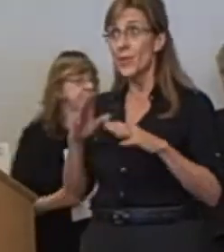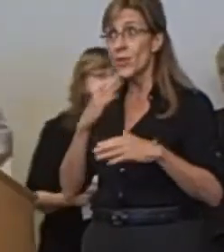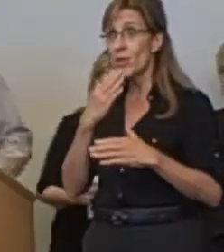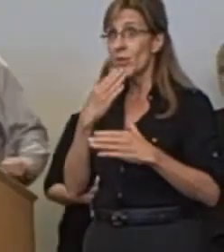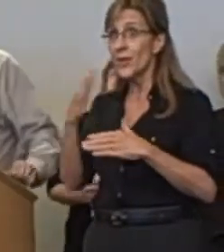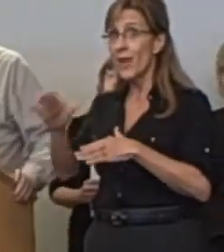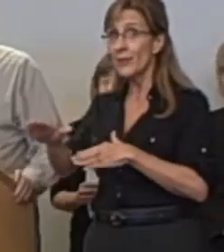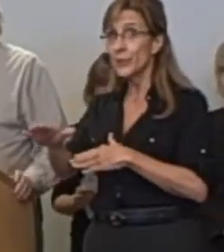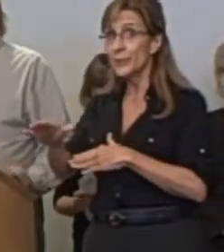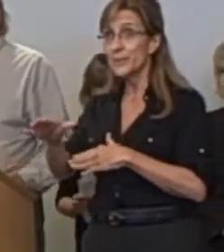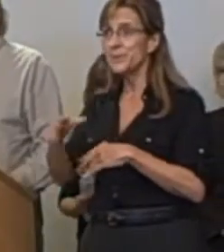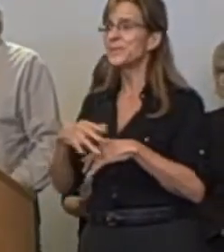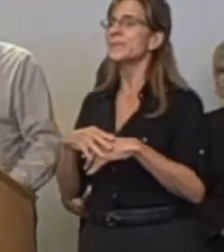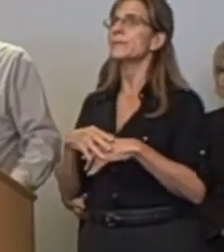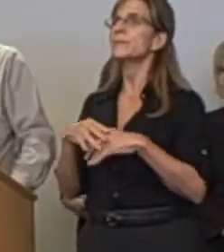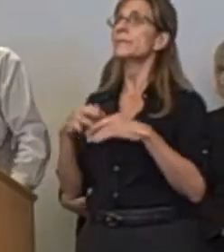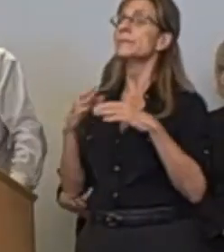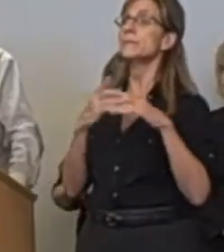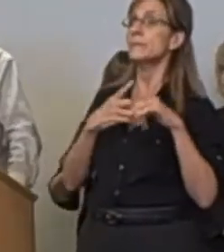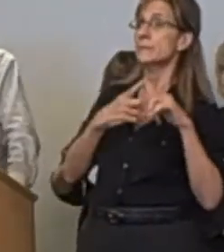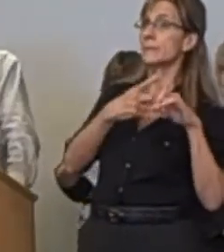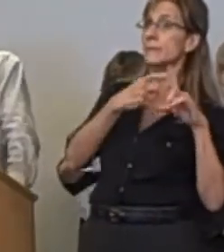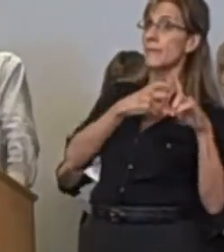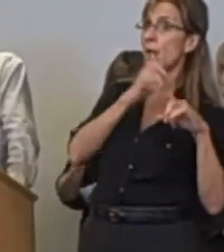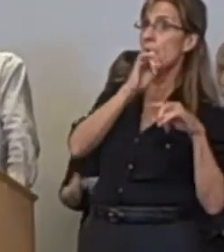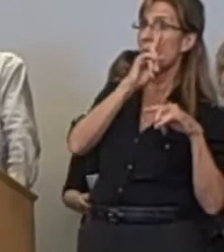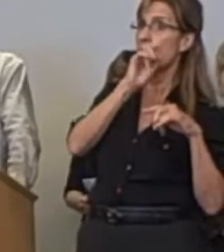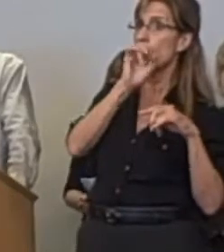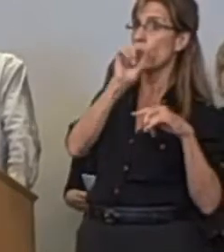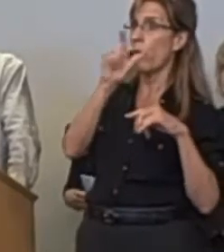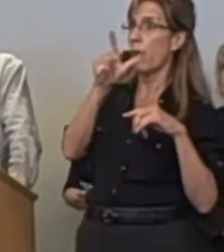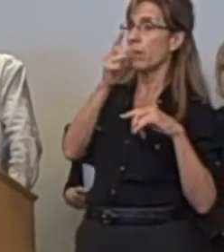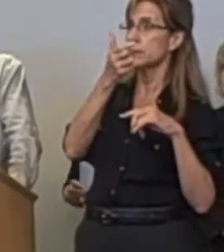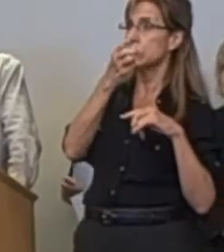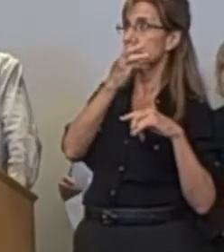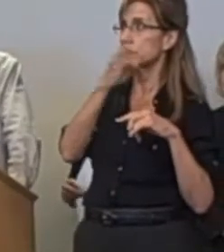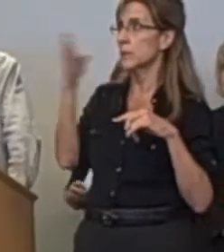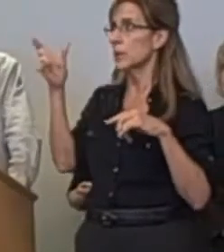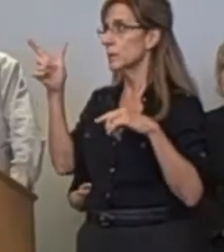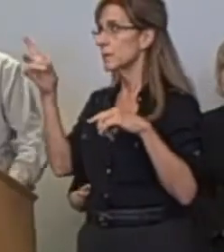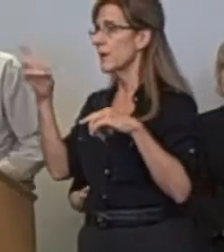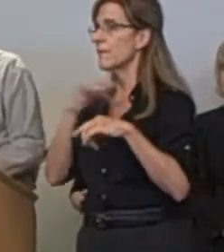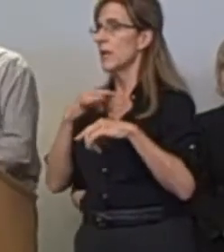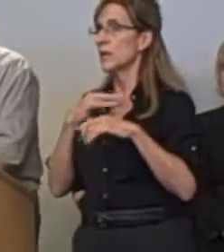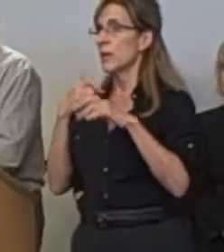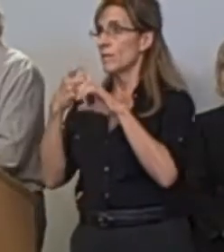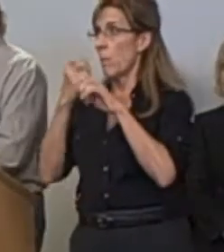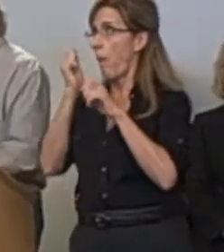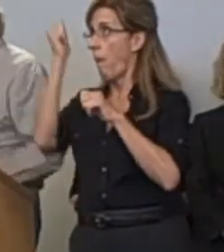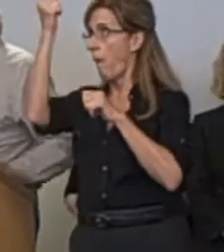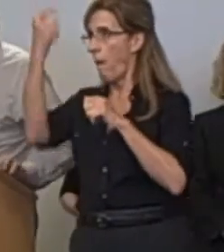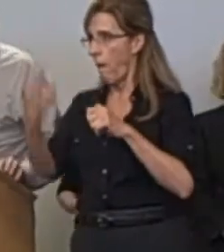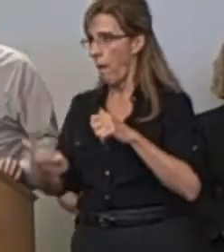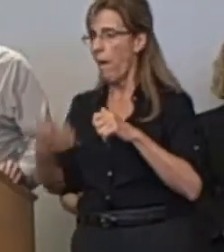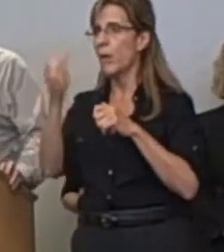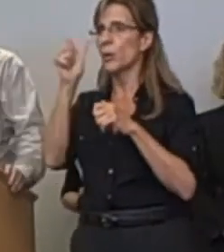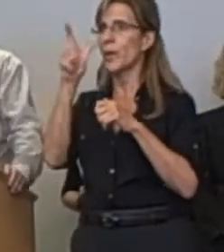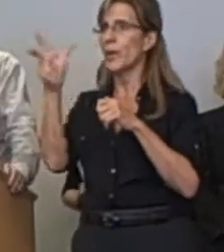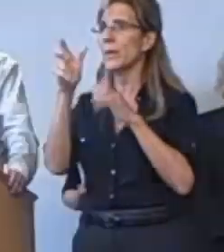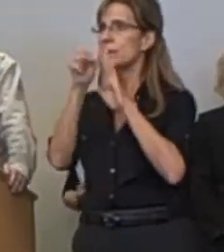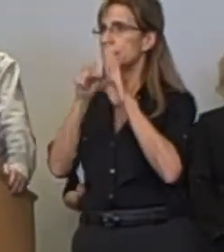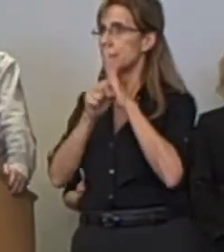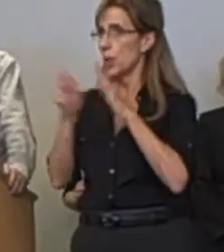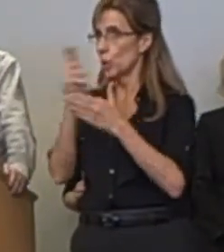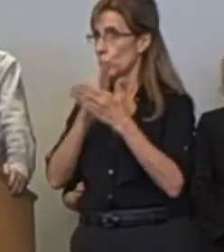Good afternoon. Between April 16th and April 27th, faculty on all 23 California State University